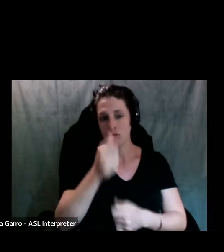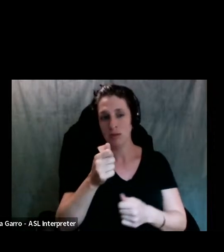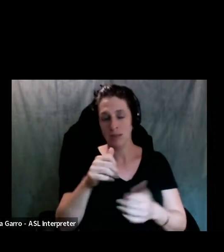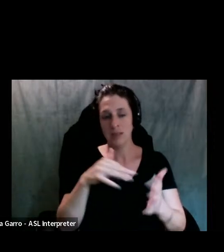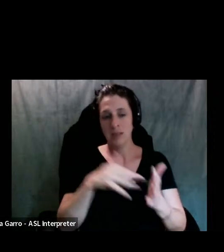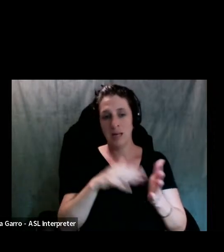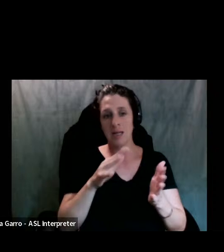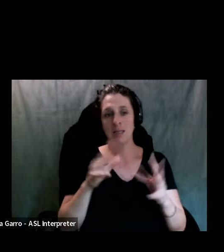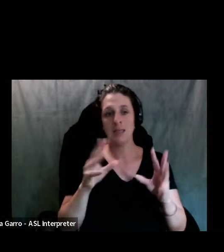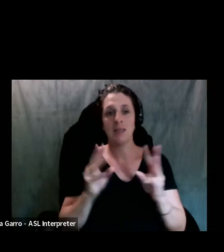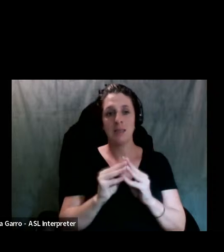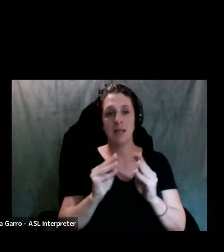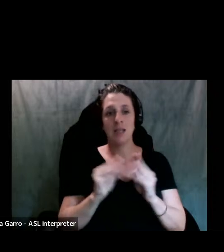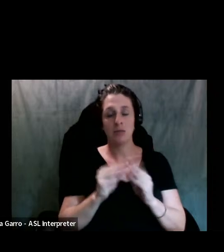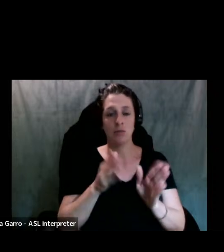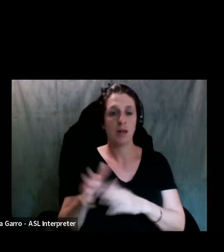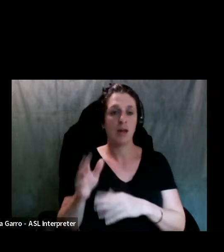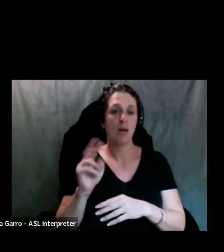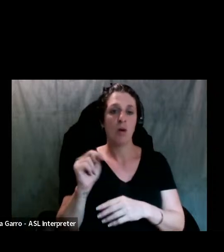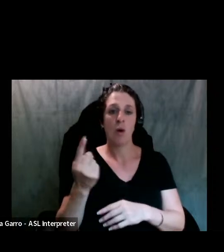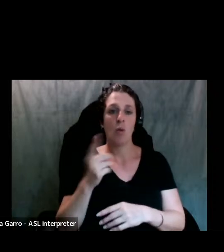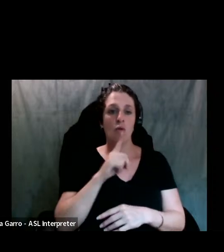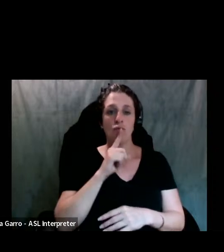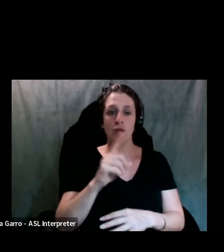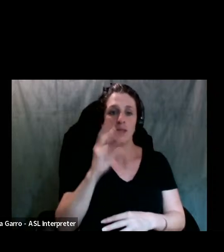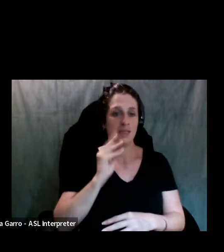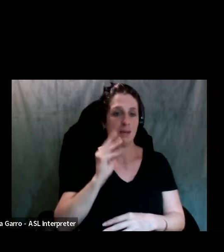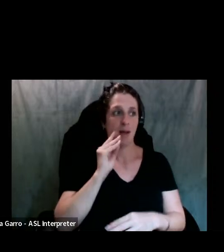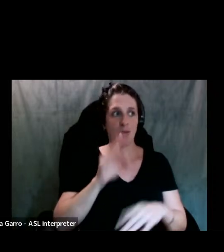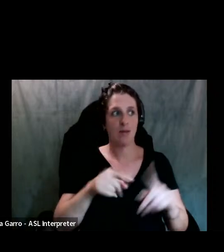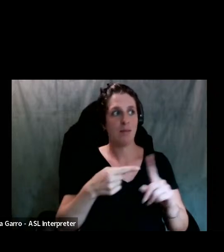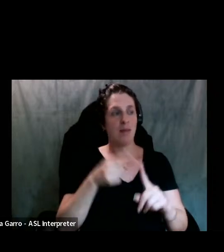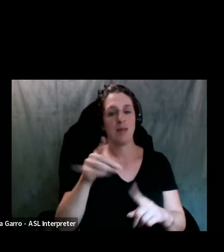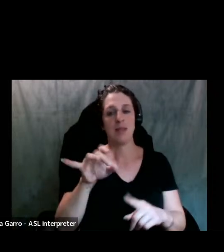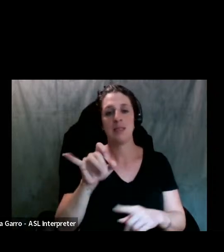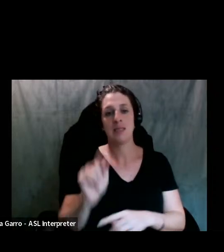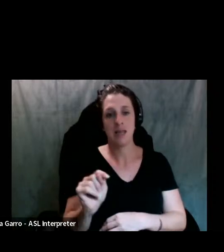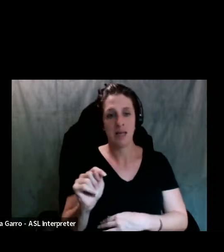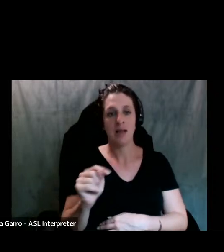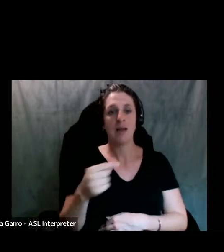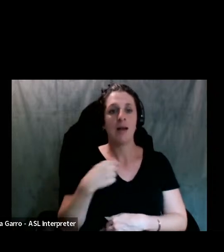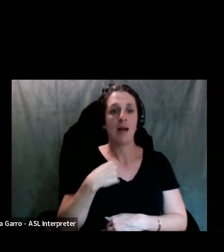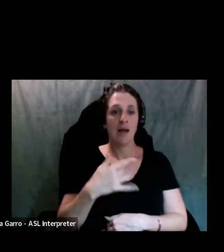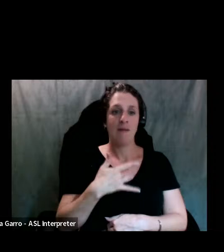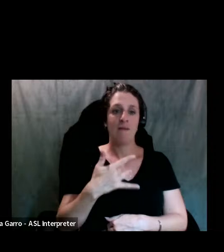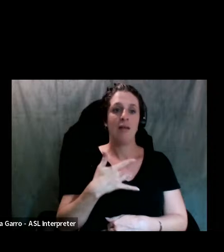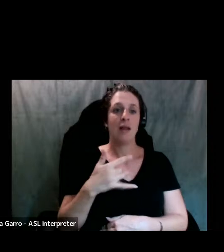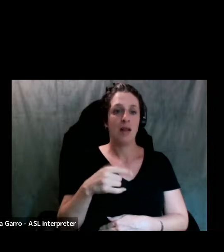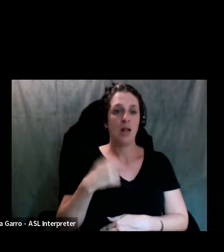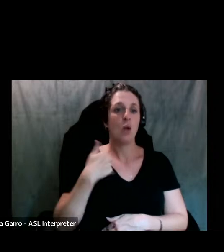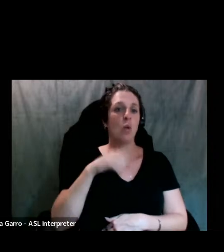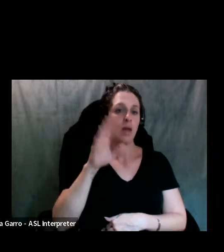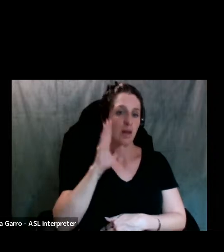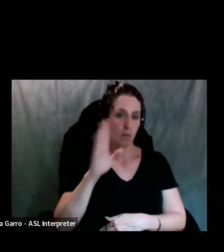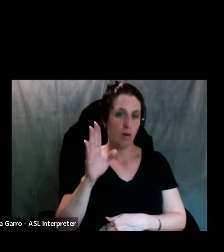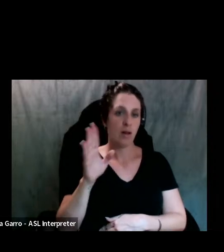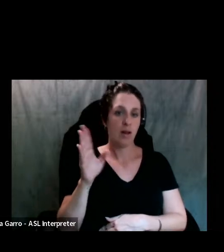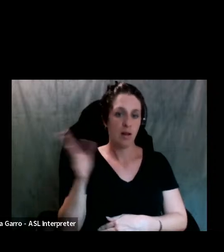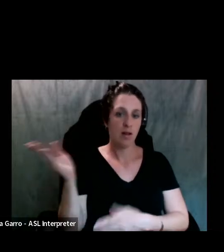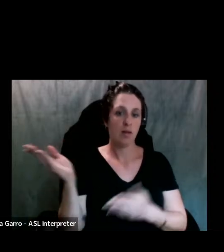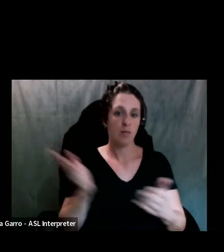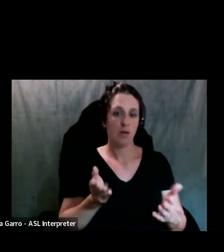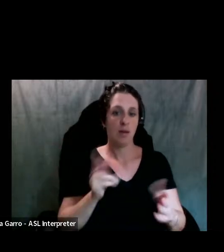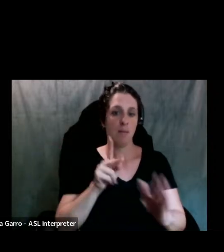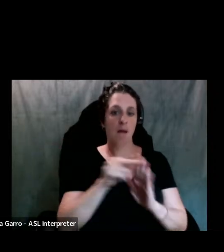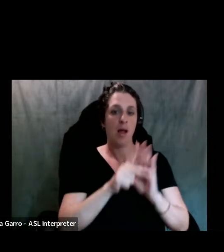because no one's really an expert on this yet. And I have a feeling we will be bringing policy to the